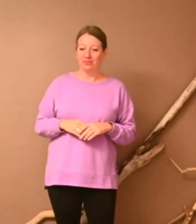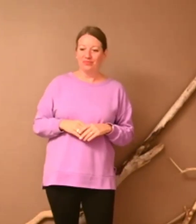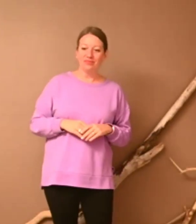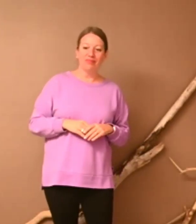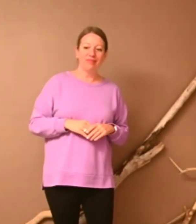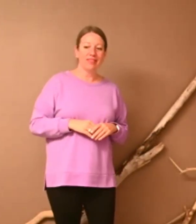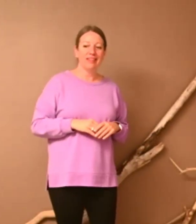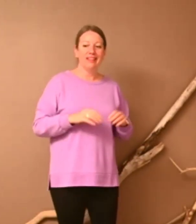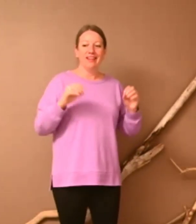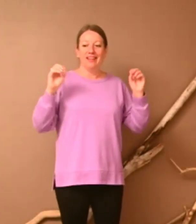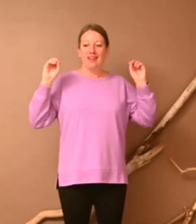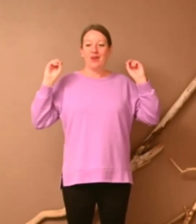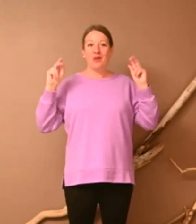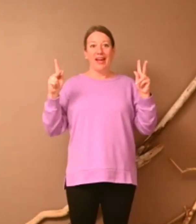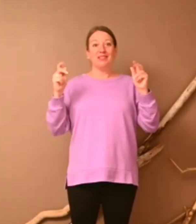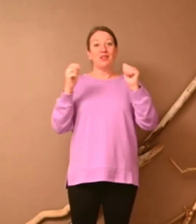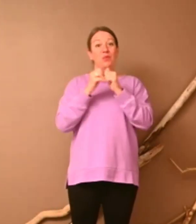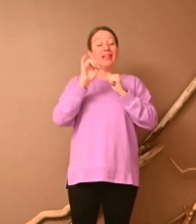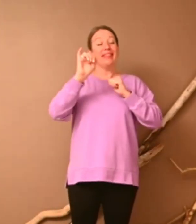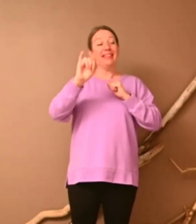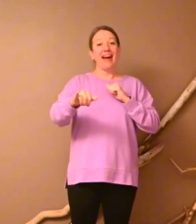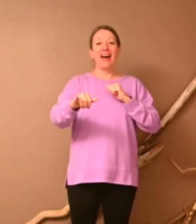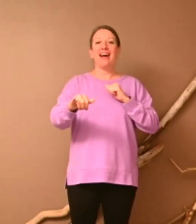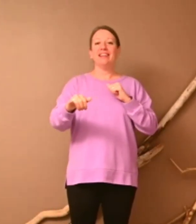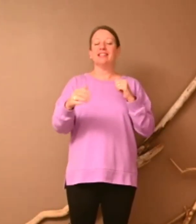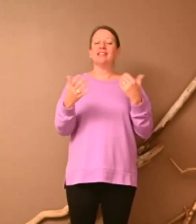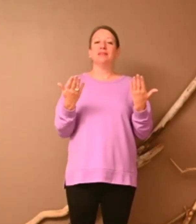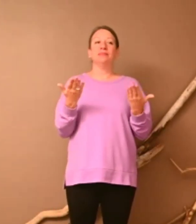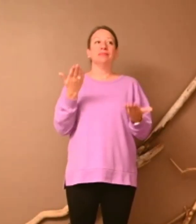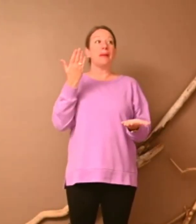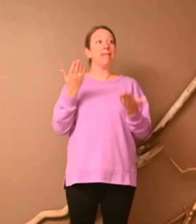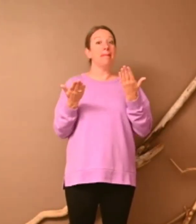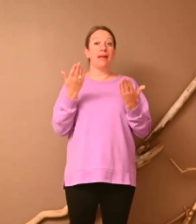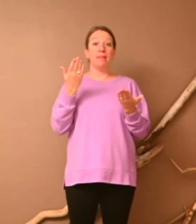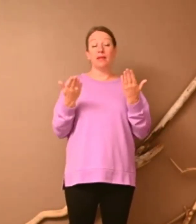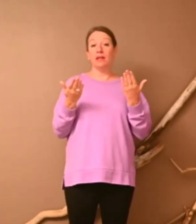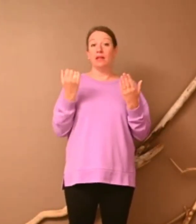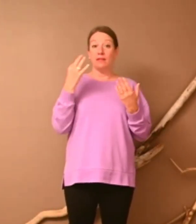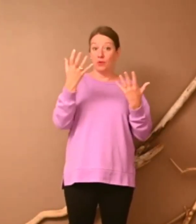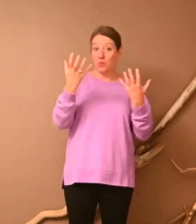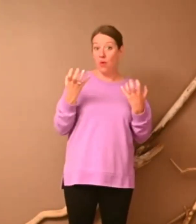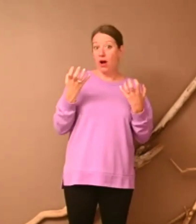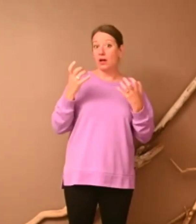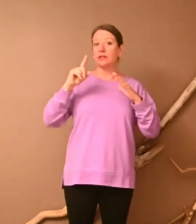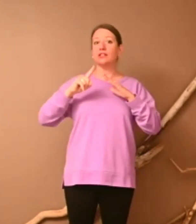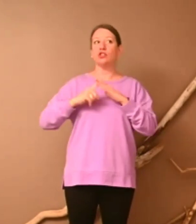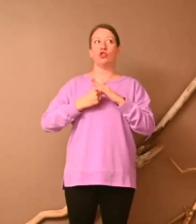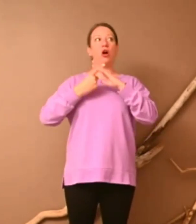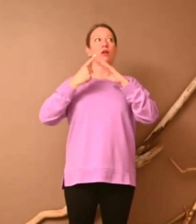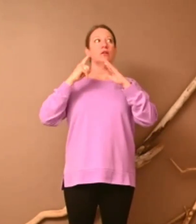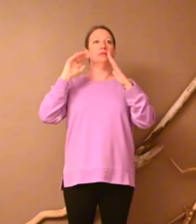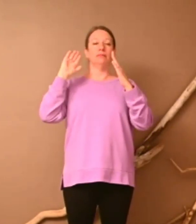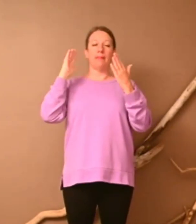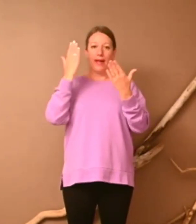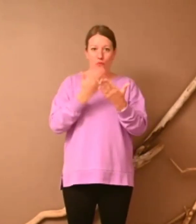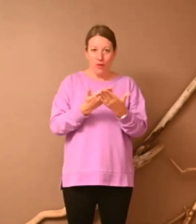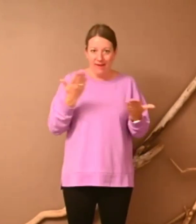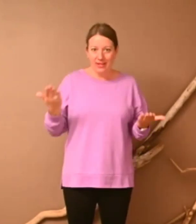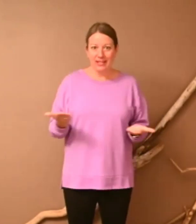to practice wherever you would like, though, whether that's standing or sitting or lying down. So with that, if